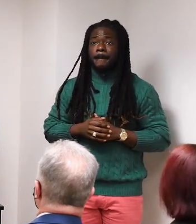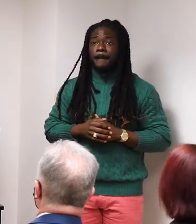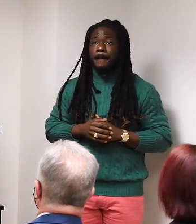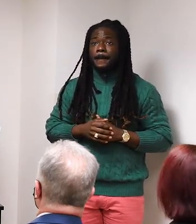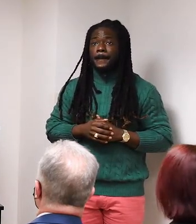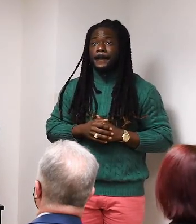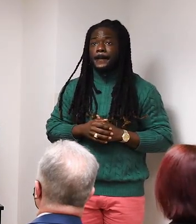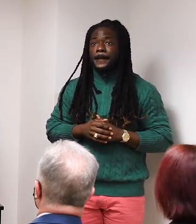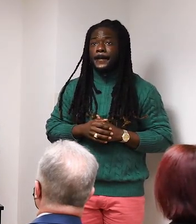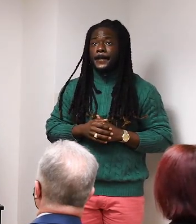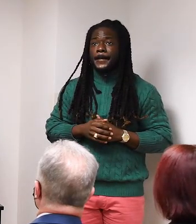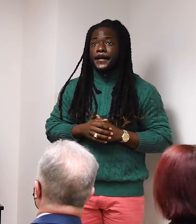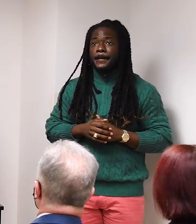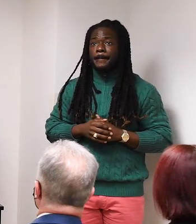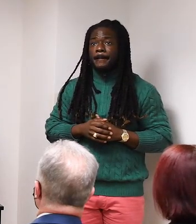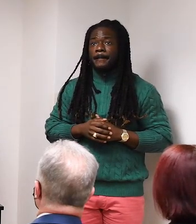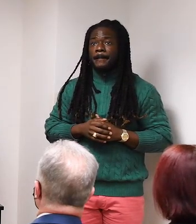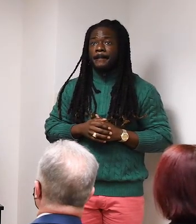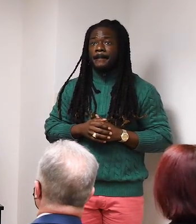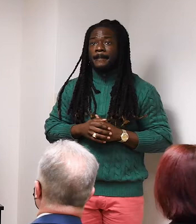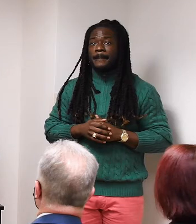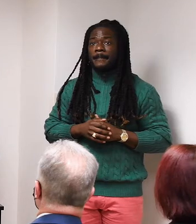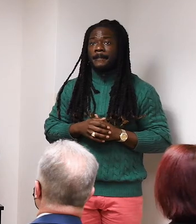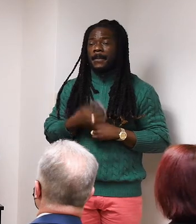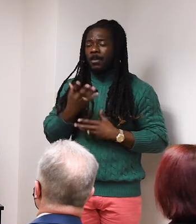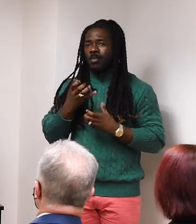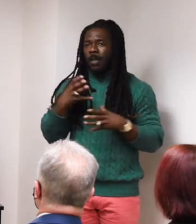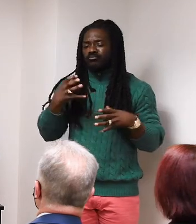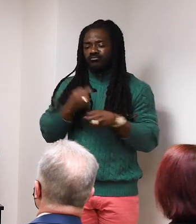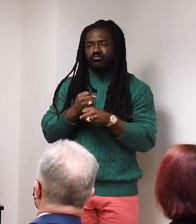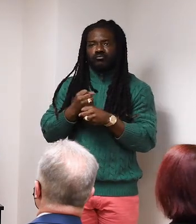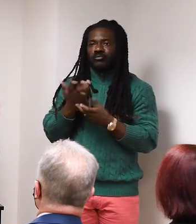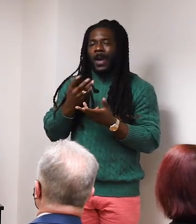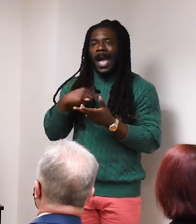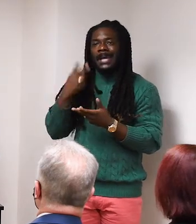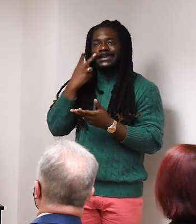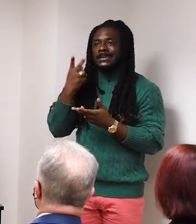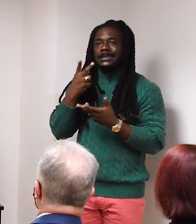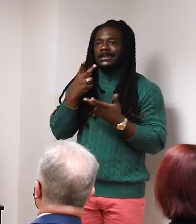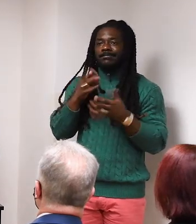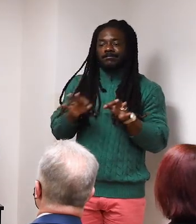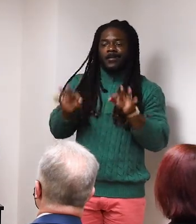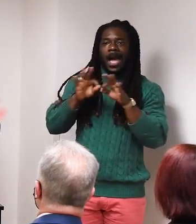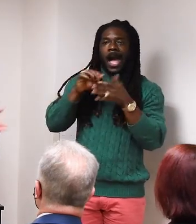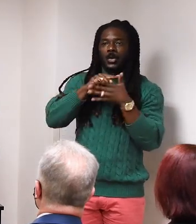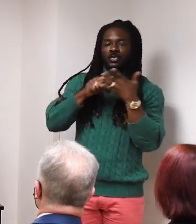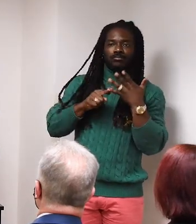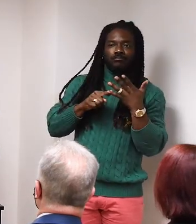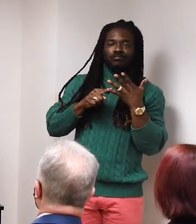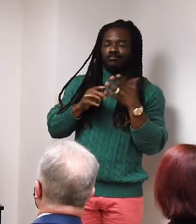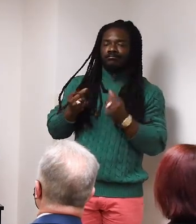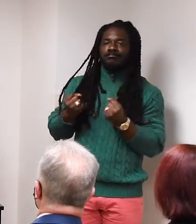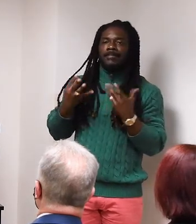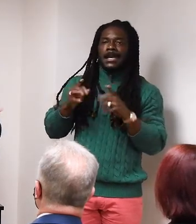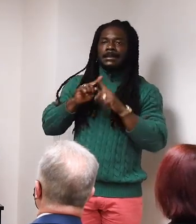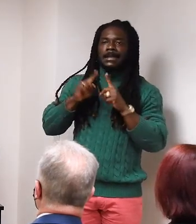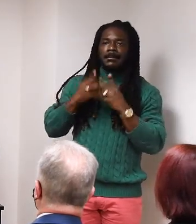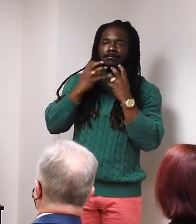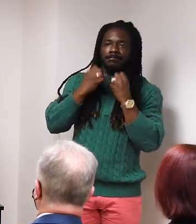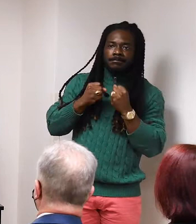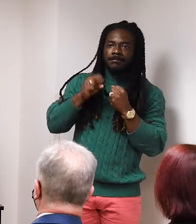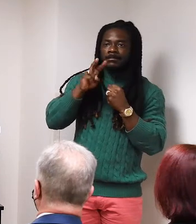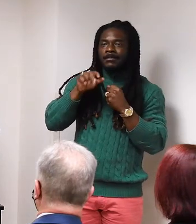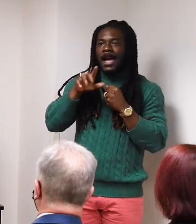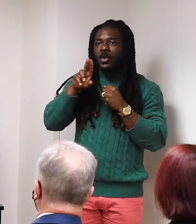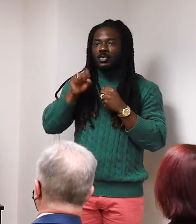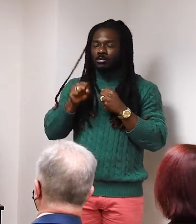one. Let me just briefly describe what I see as some of the values of this program. There are a lot of values. They're